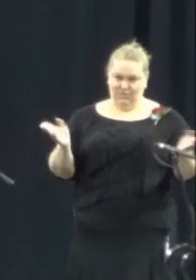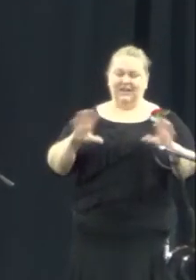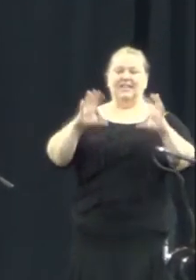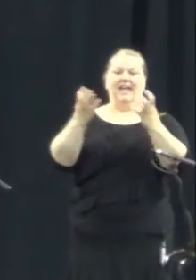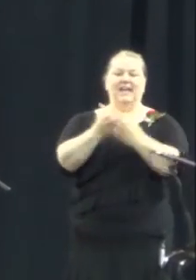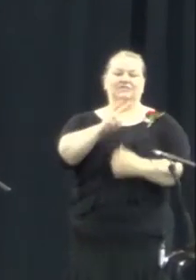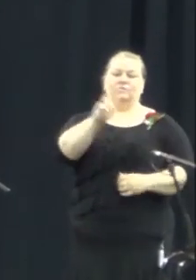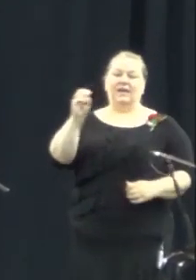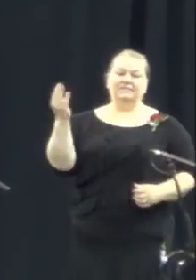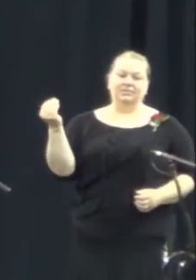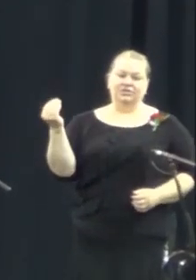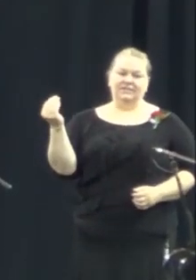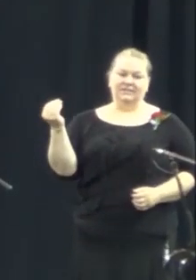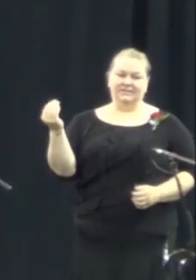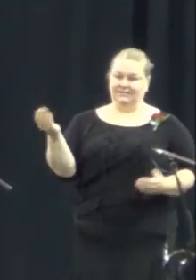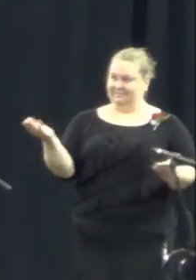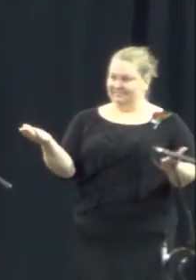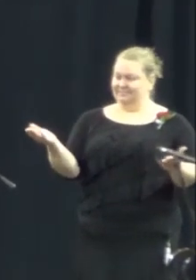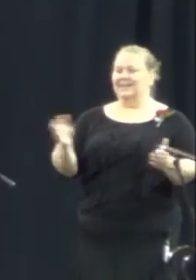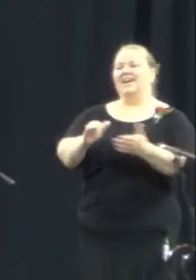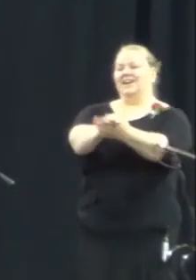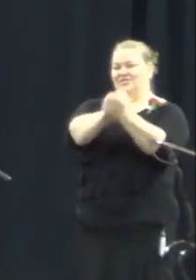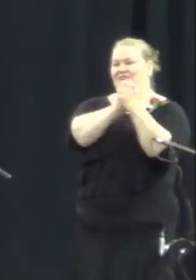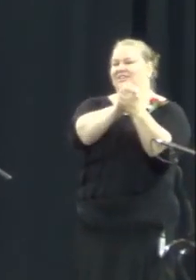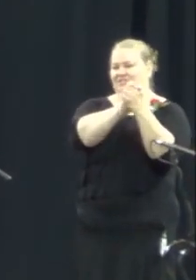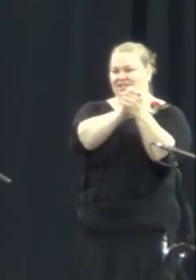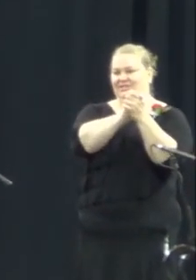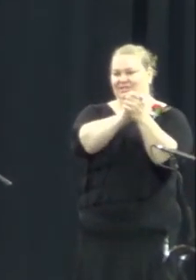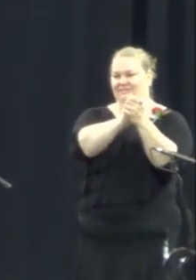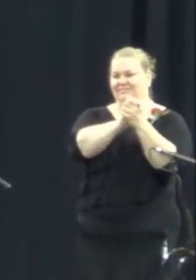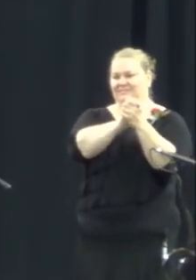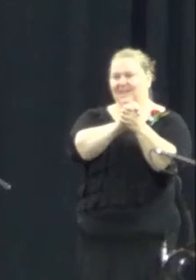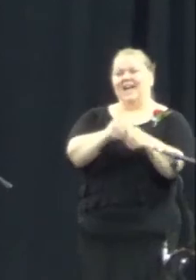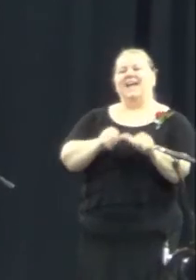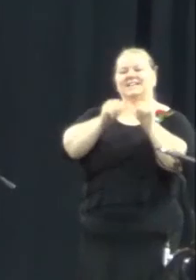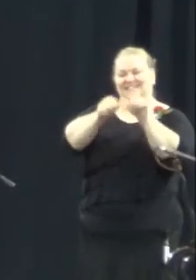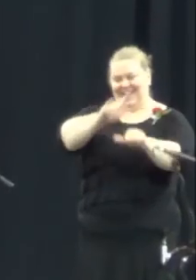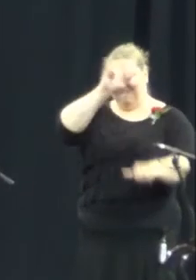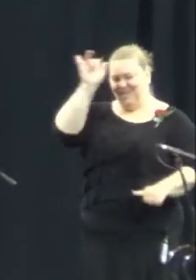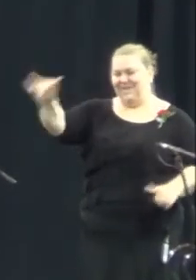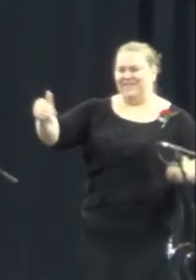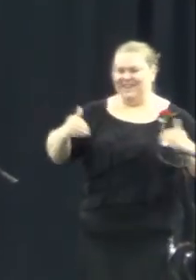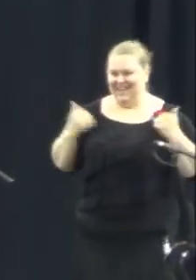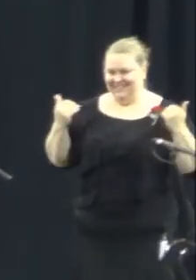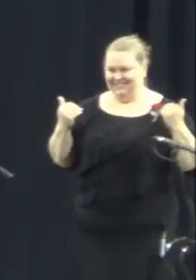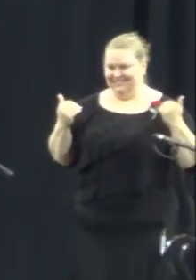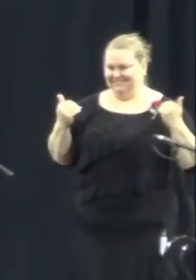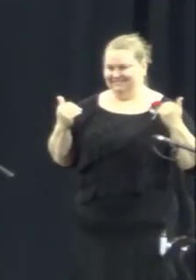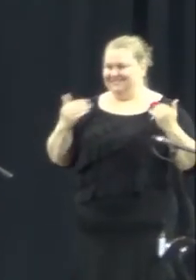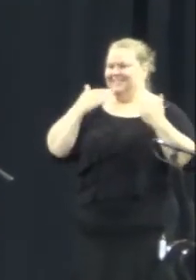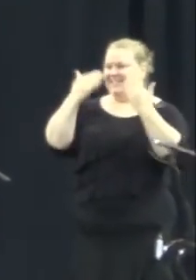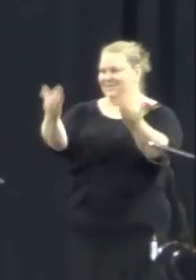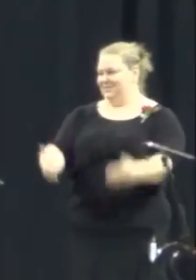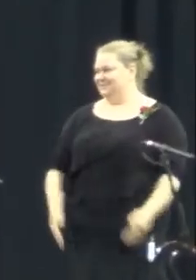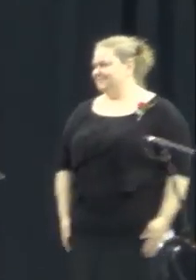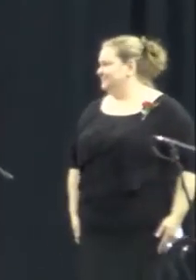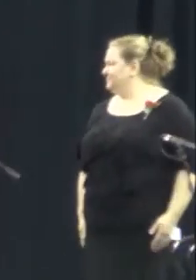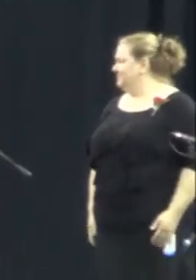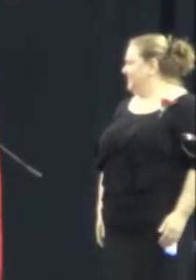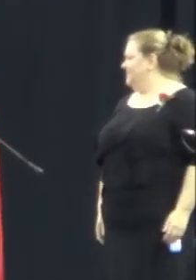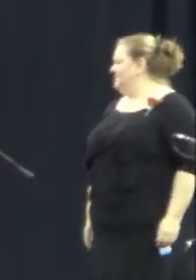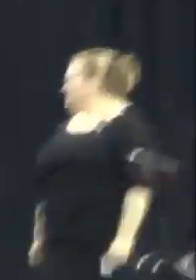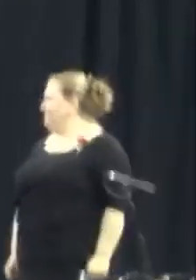class of 2014, congratulations and stay forever young. Thank you.